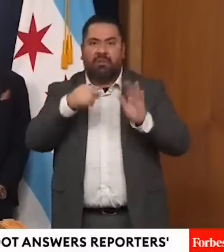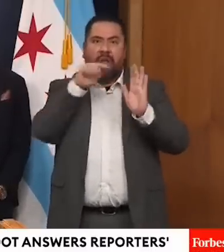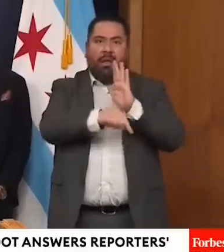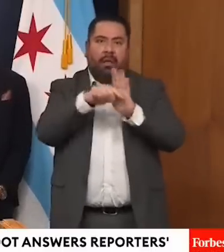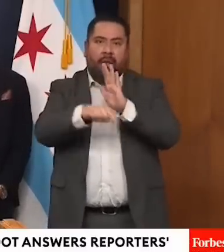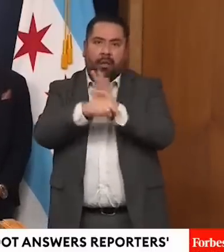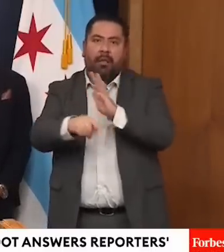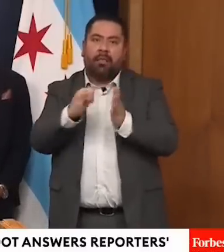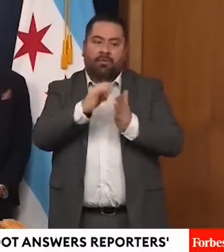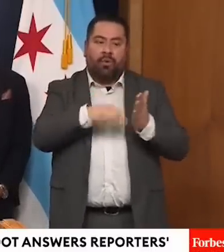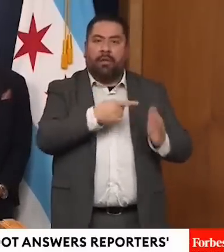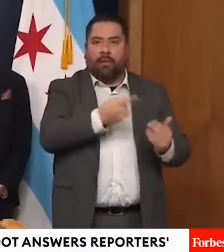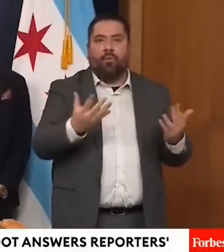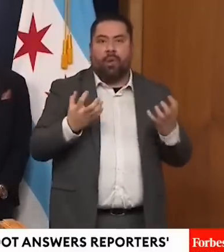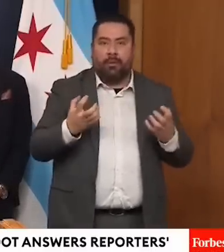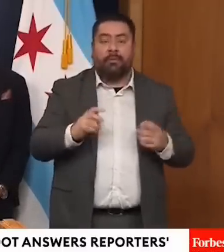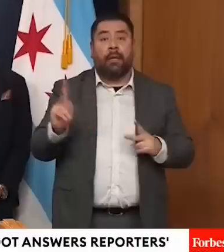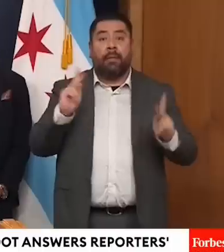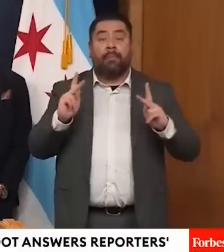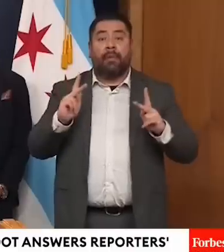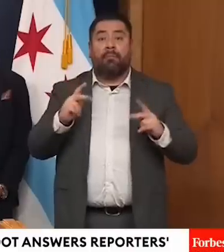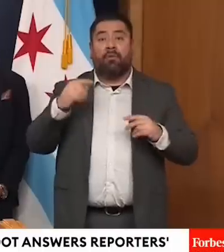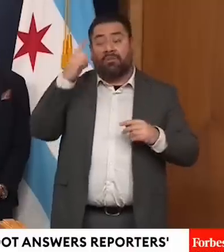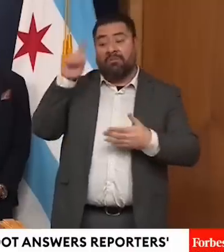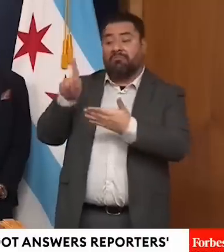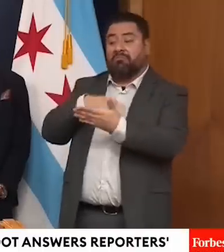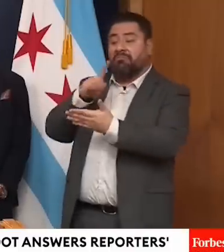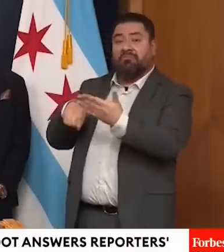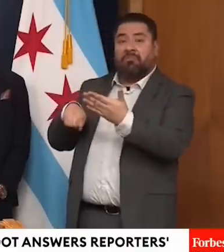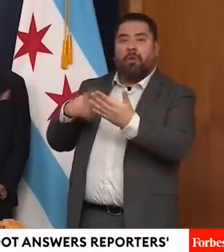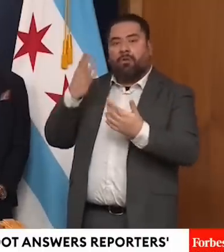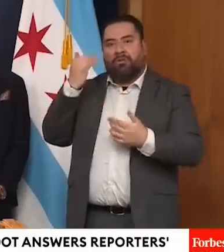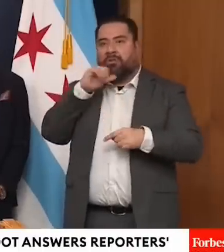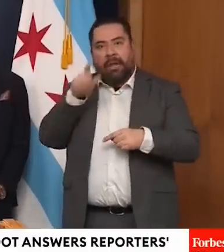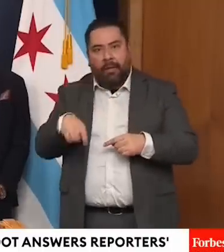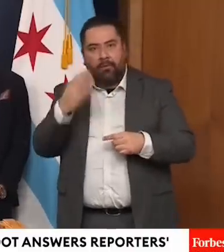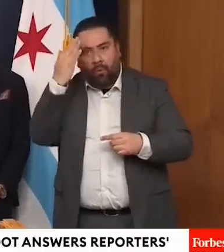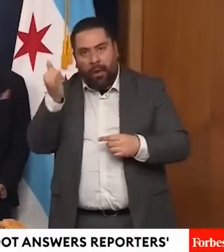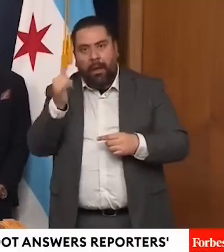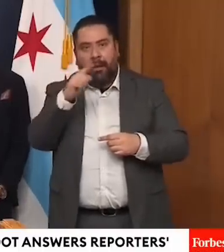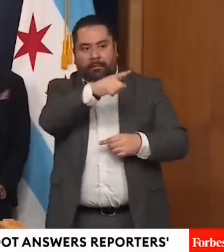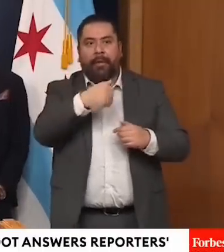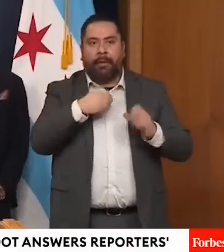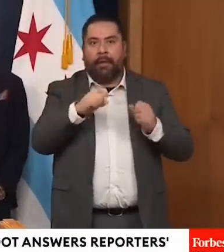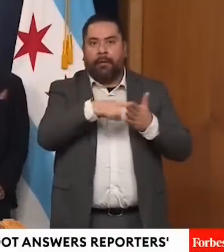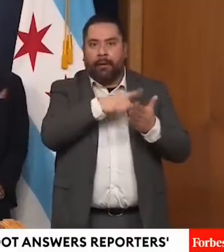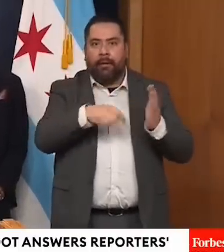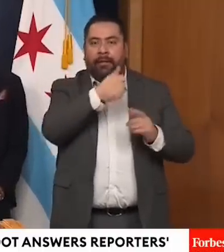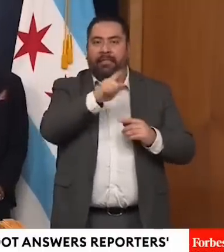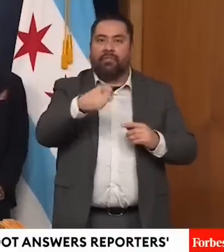he is talking about. So when people live in glass houses, they shouldn't throw stones. And Willie Wilson needs to take that back. He